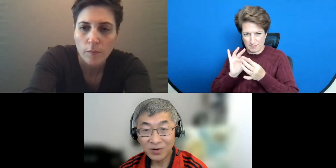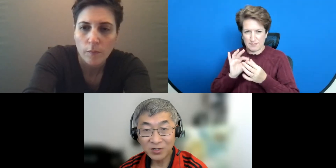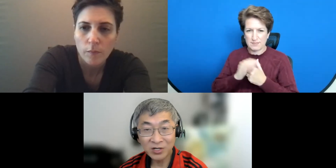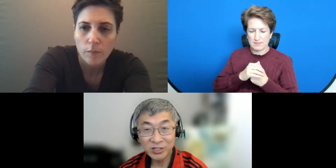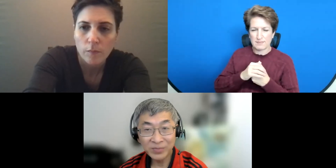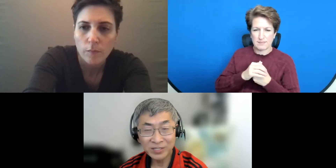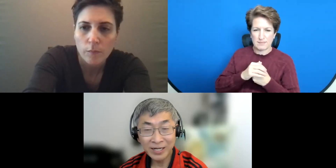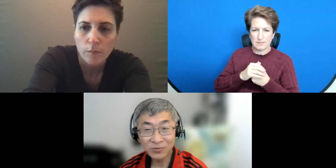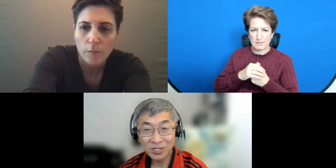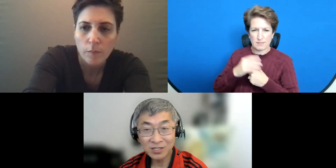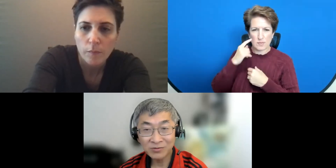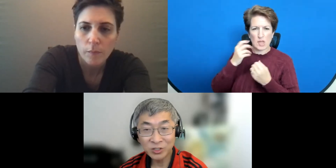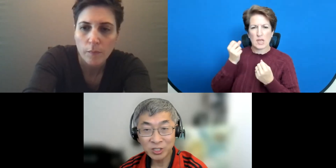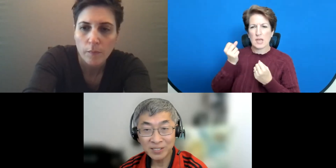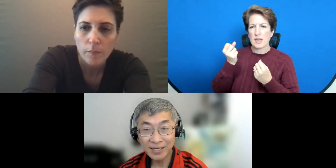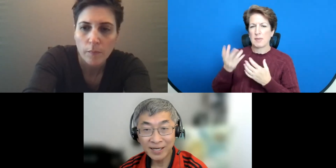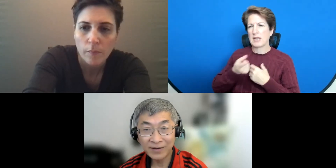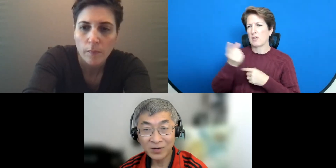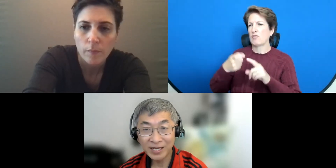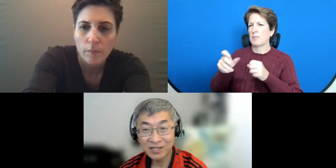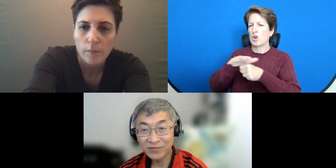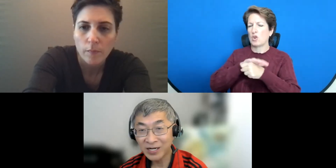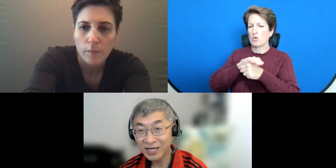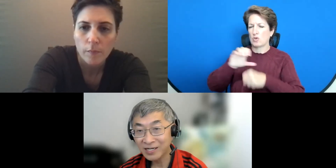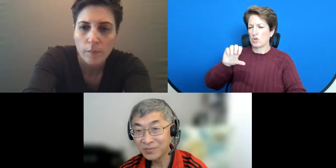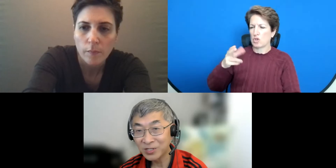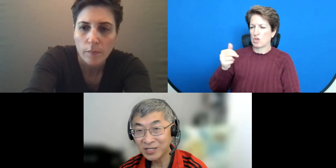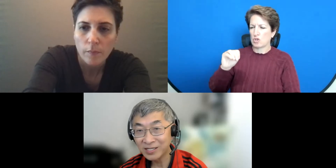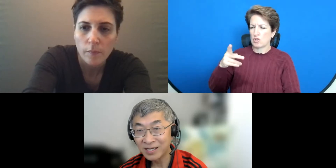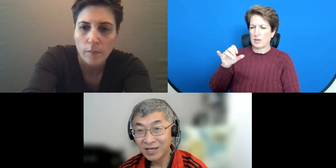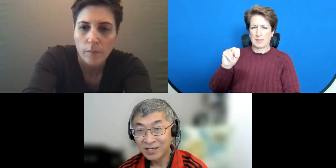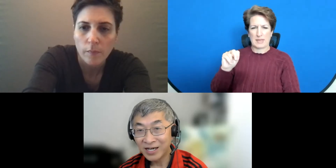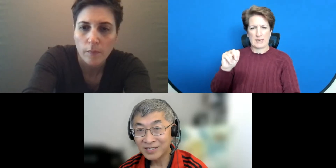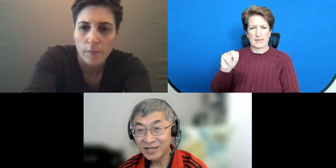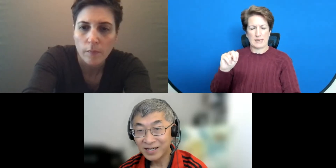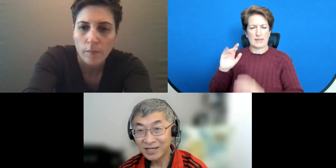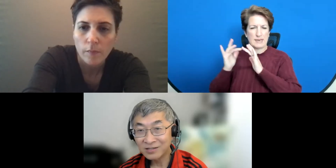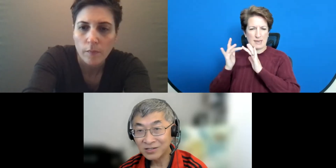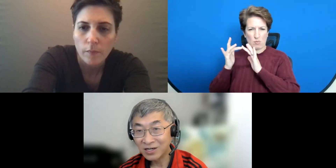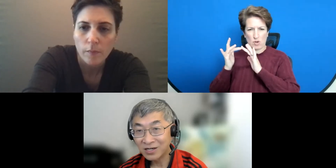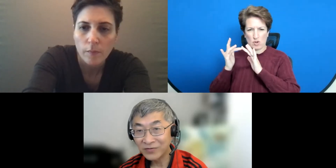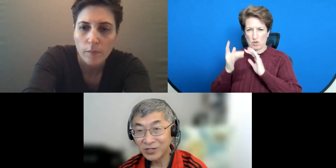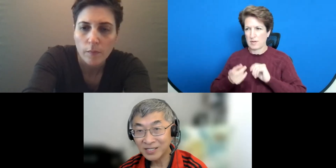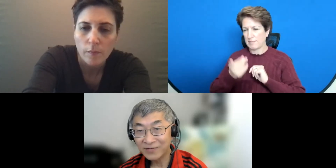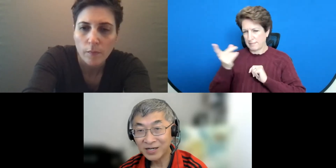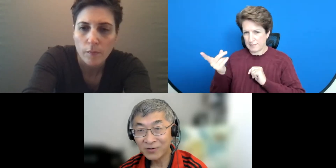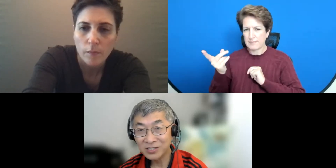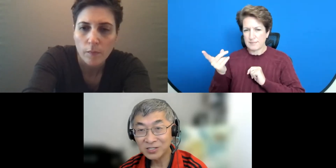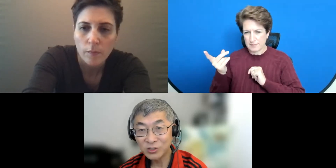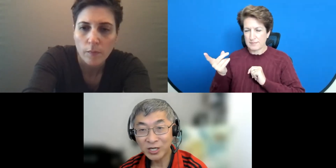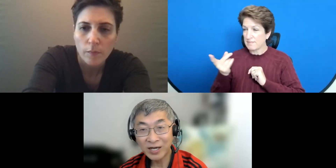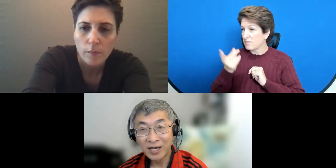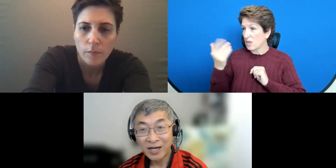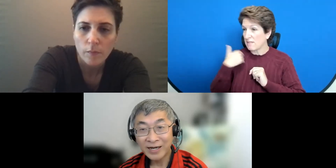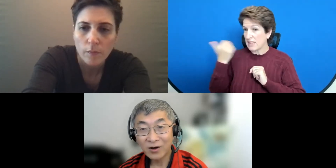people from local champion network, which is from Center for Connected Communities. You guys are here to, if you guys have any questions